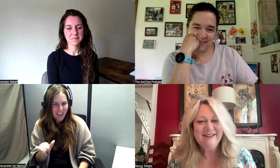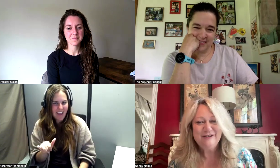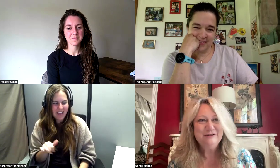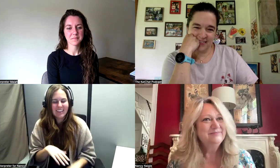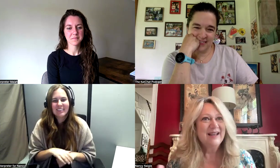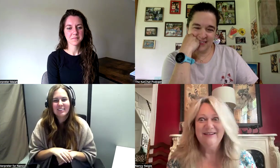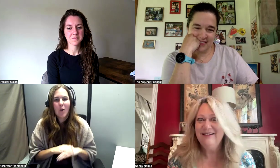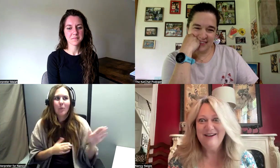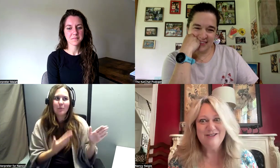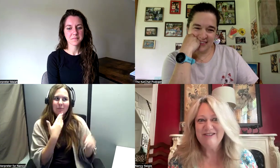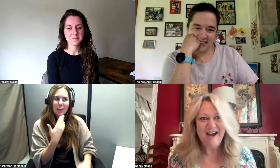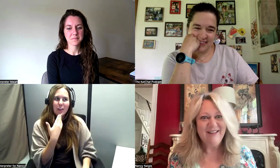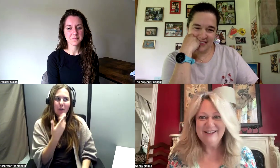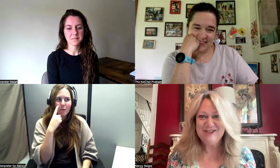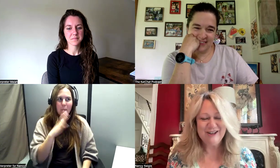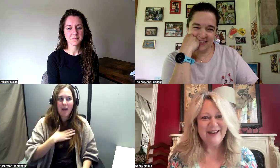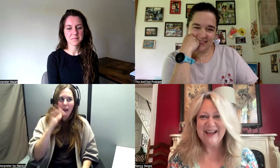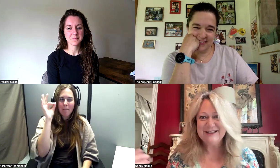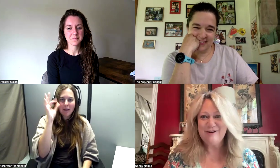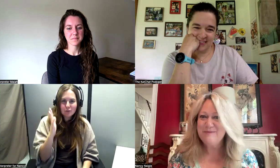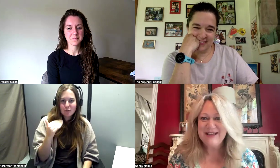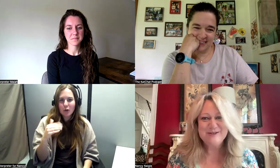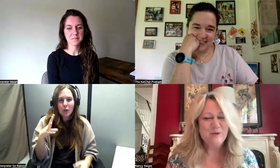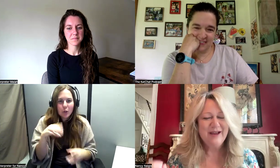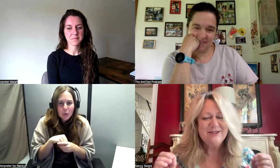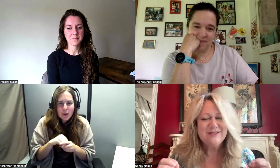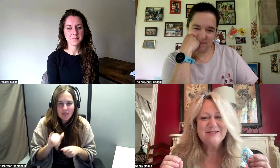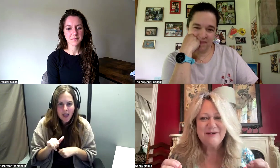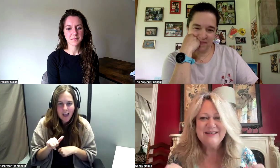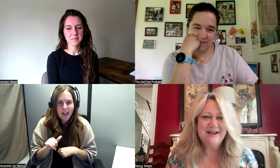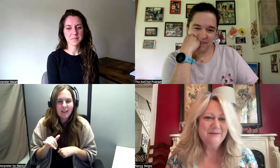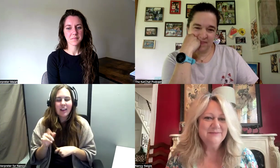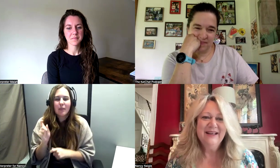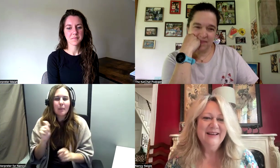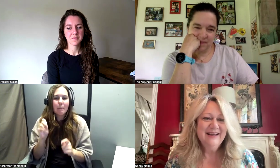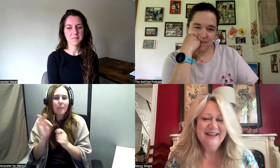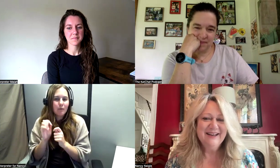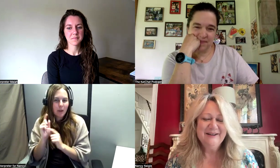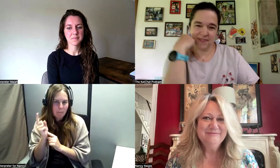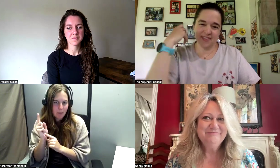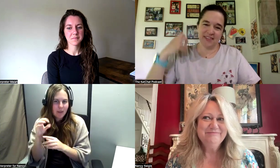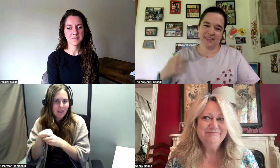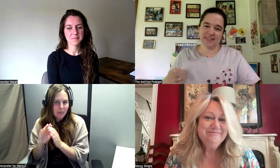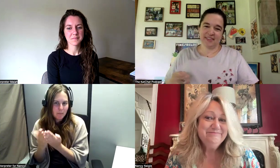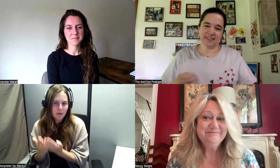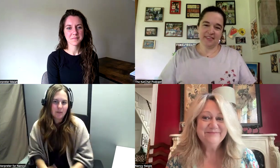me that little nudge of knowledge, that I got to drop in that story at just the right time.